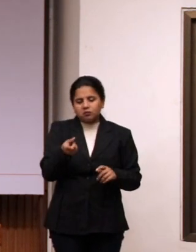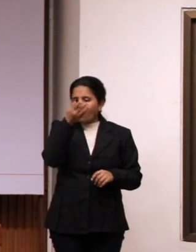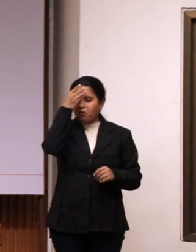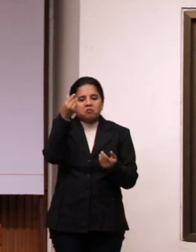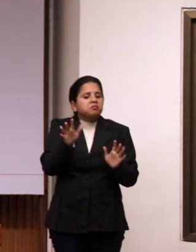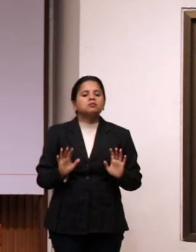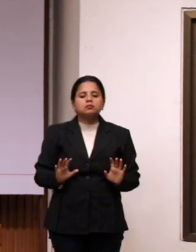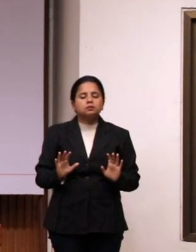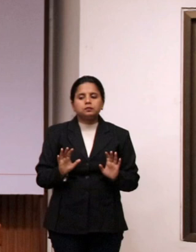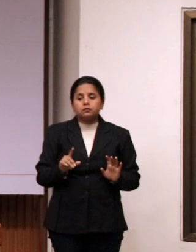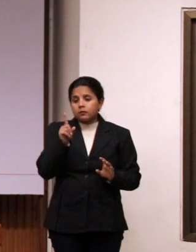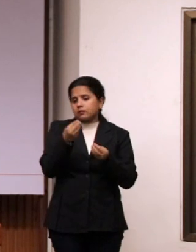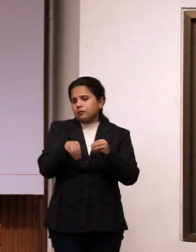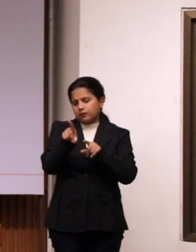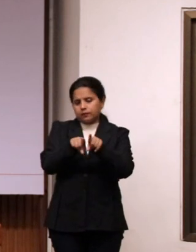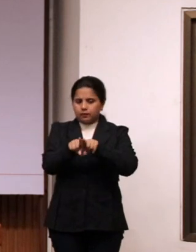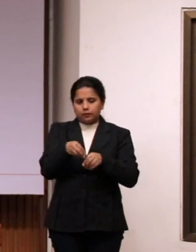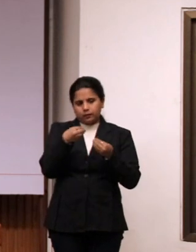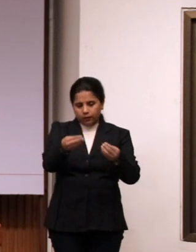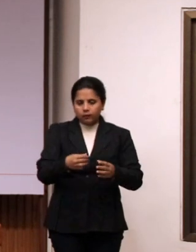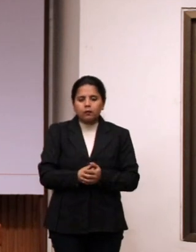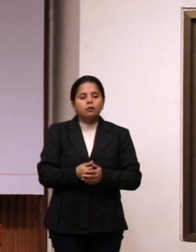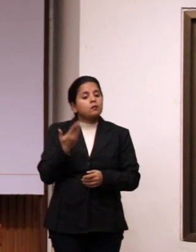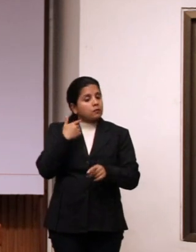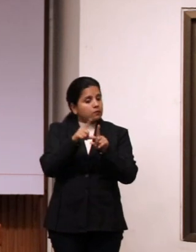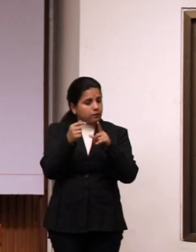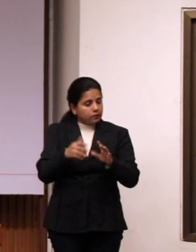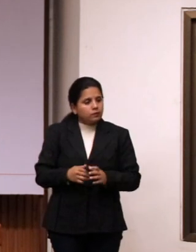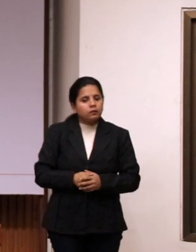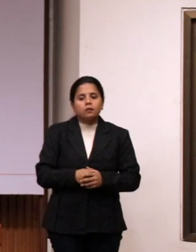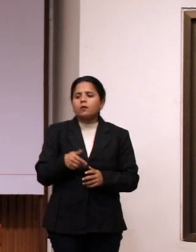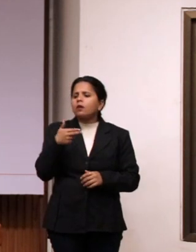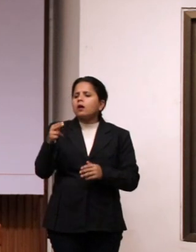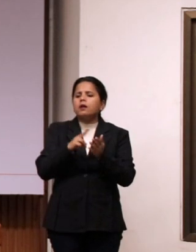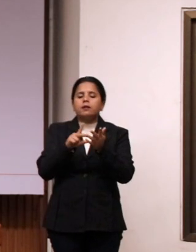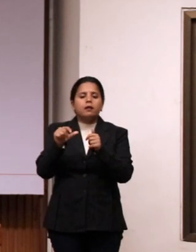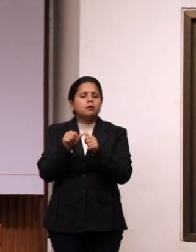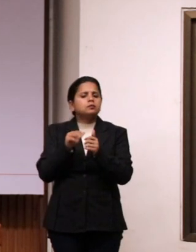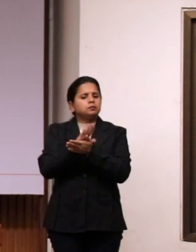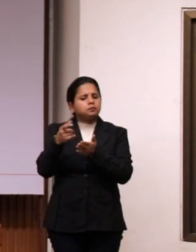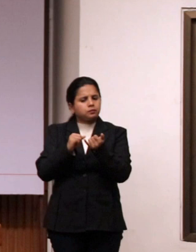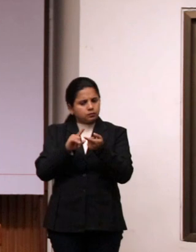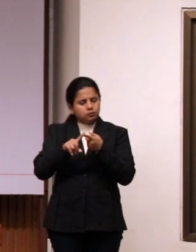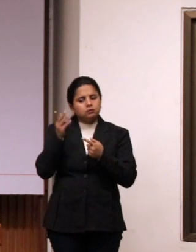it. Because one more example I'll give you. We have done Neela House, where we tried